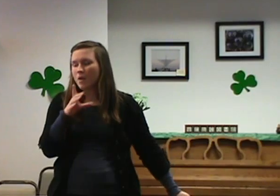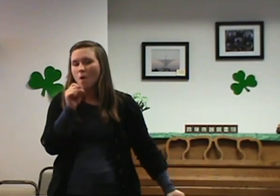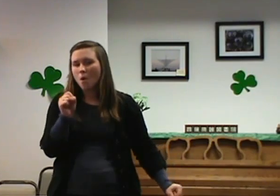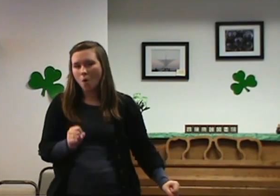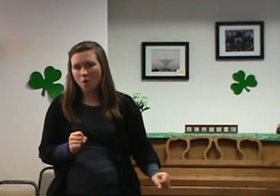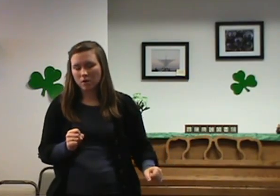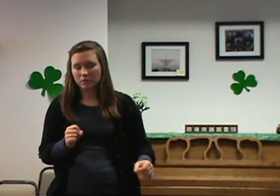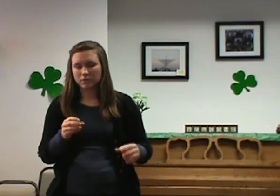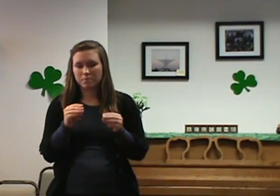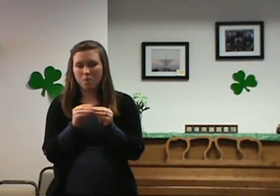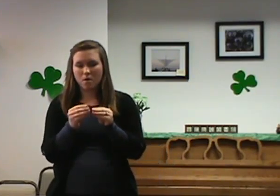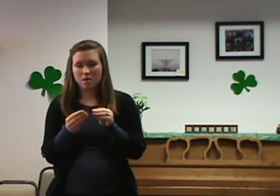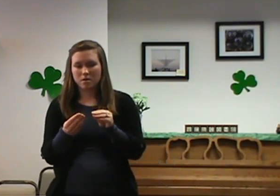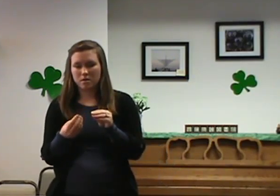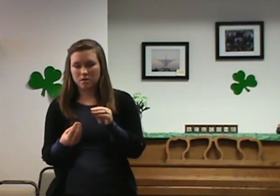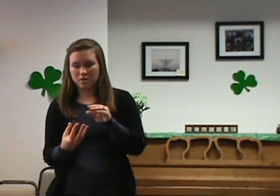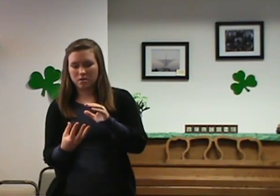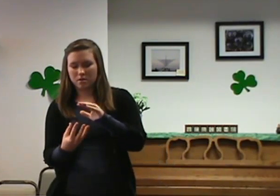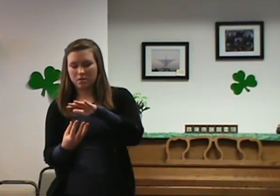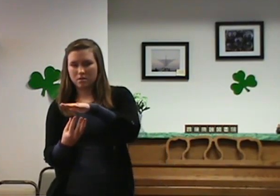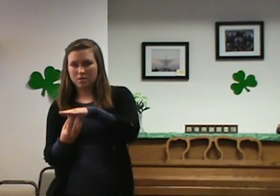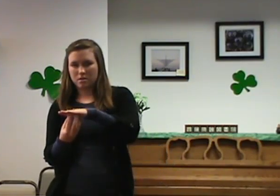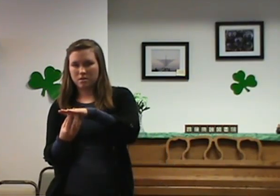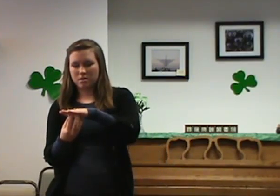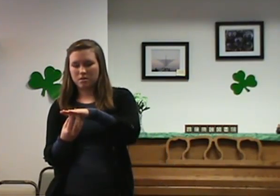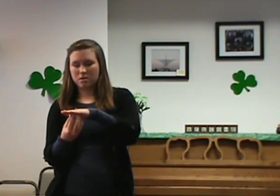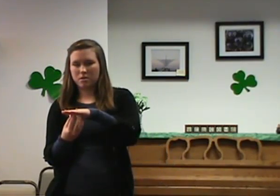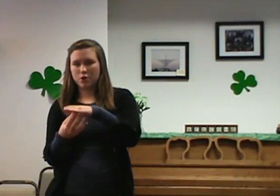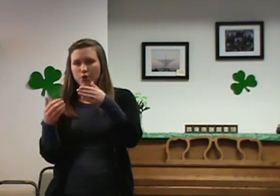Especially if you sit a little short. yes.